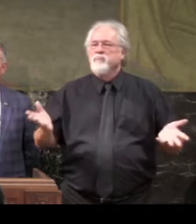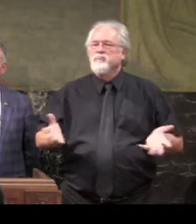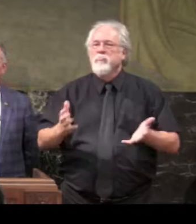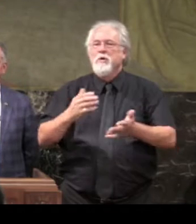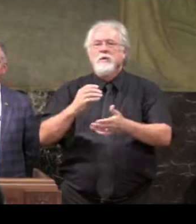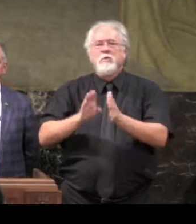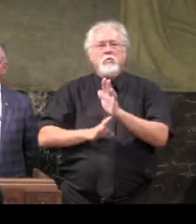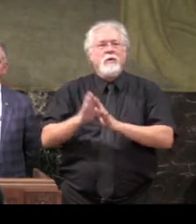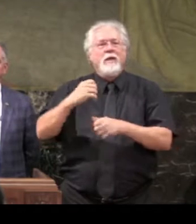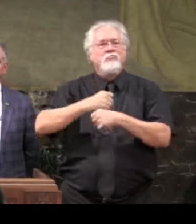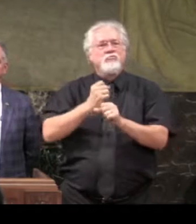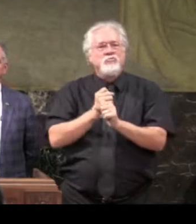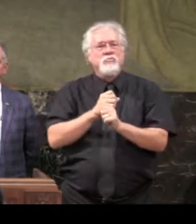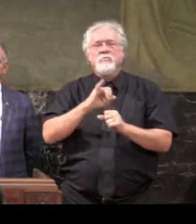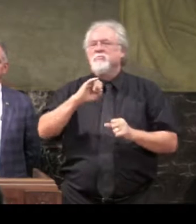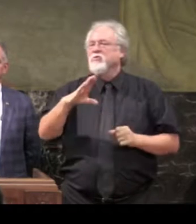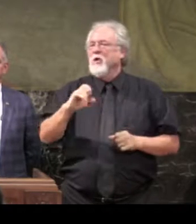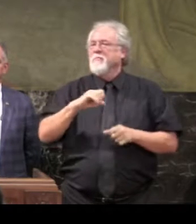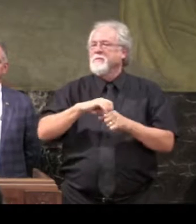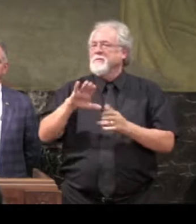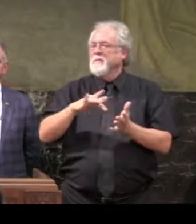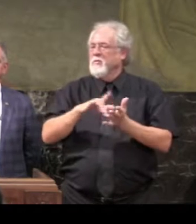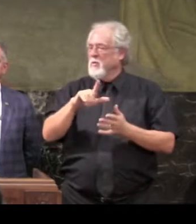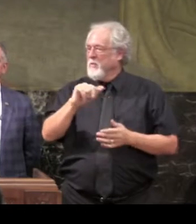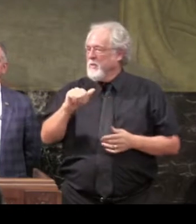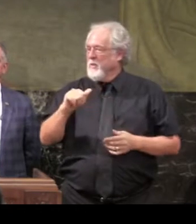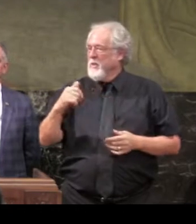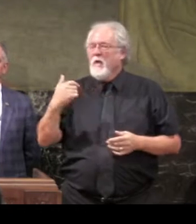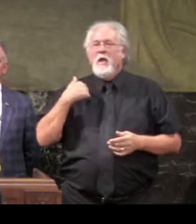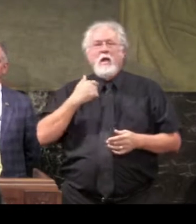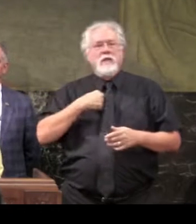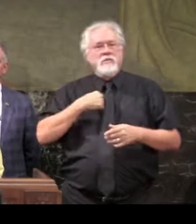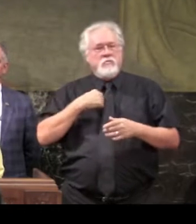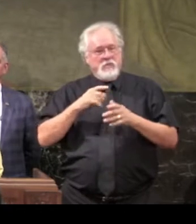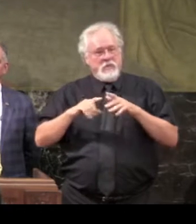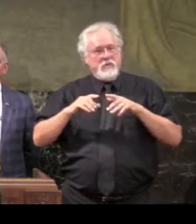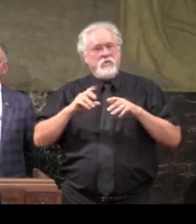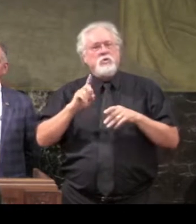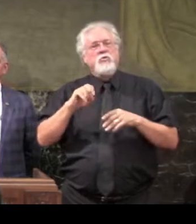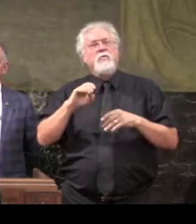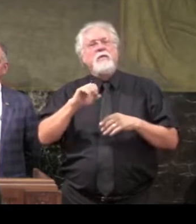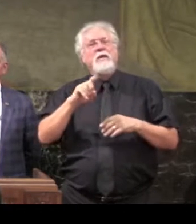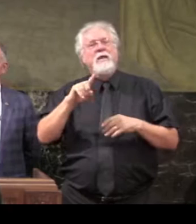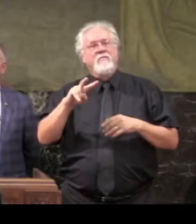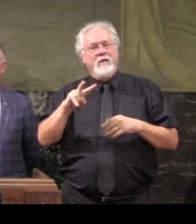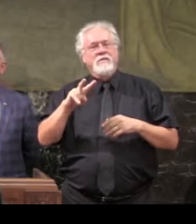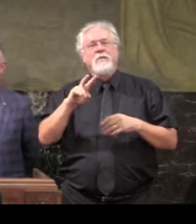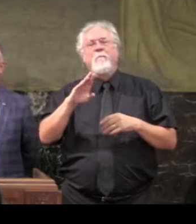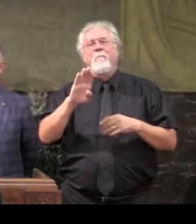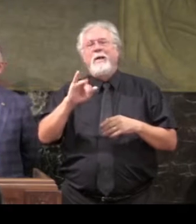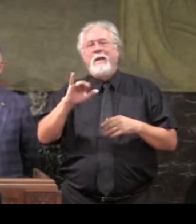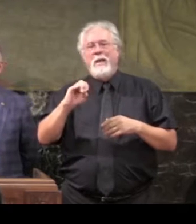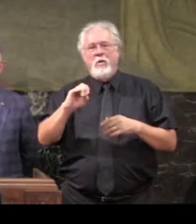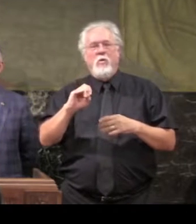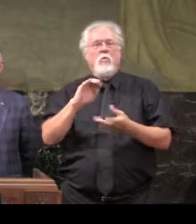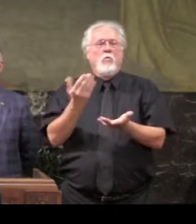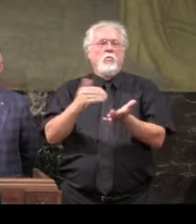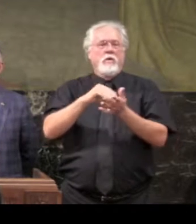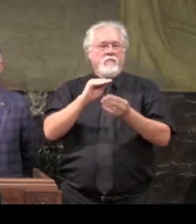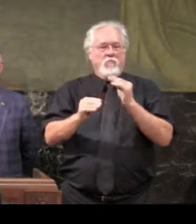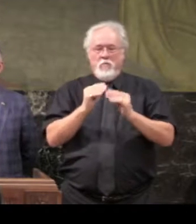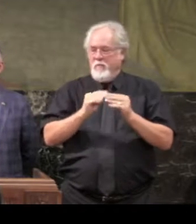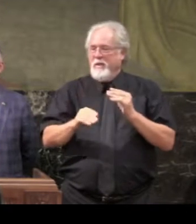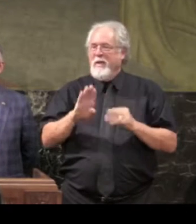Louisiana as we conduct and operate both the Advanced Bioreforming Center and the world's largest biorefinery in the